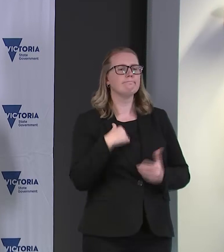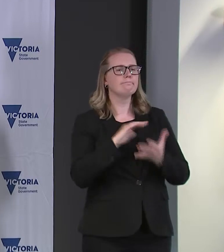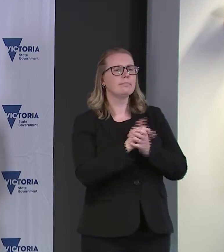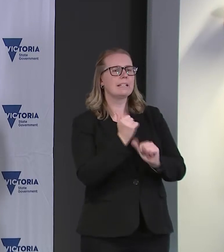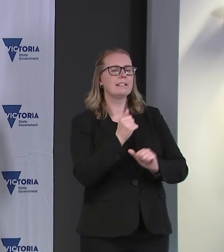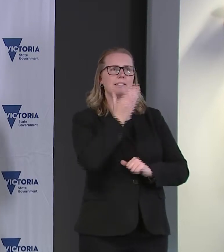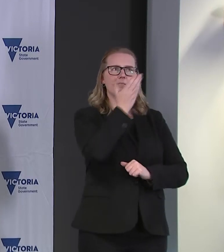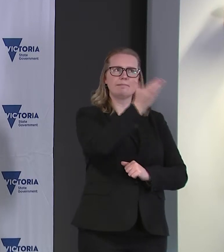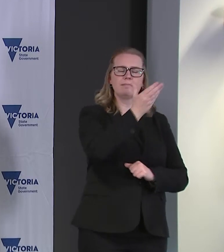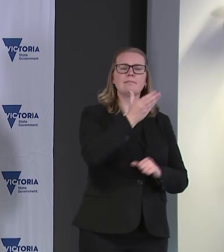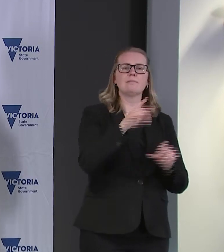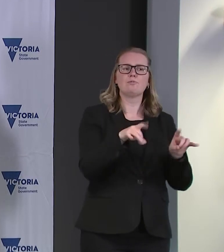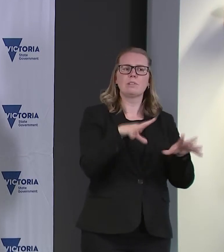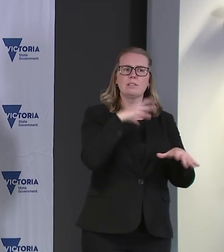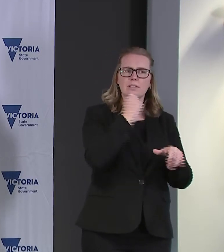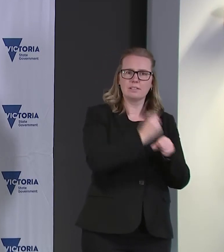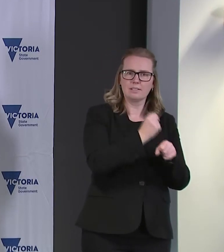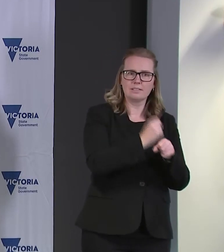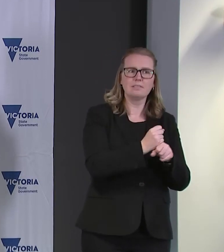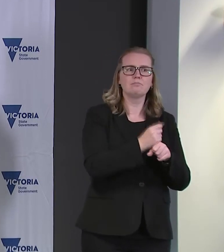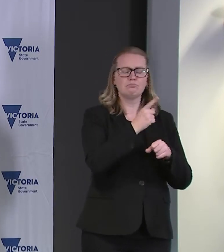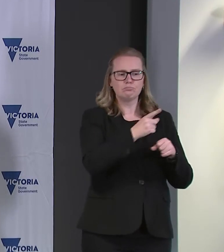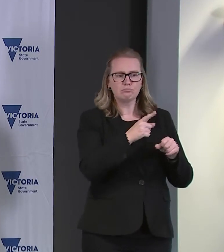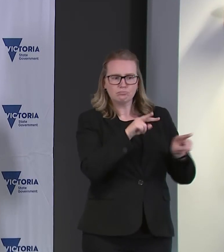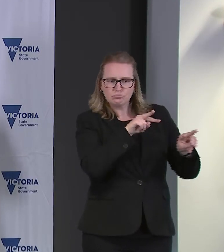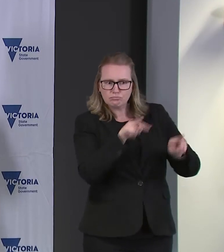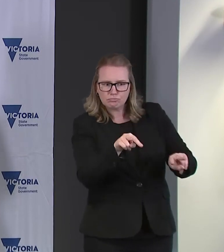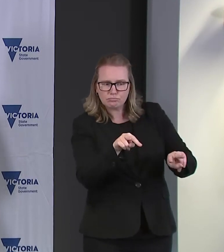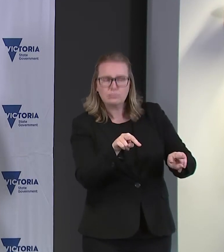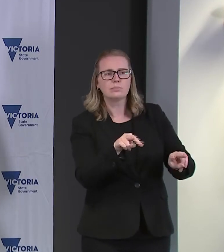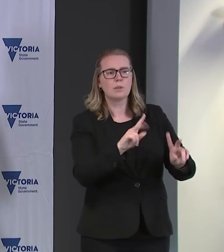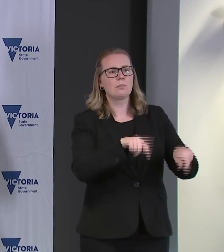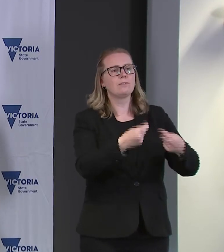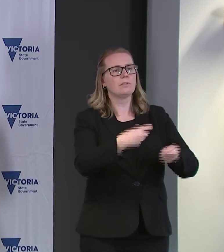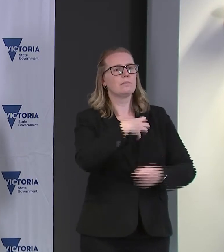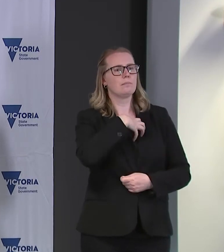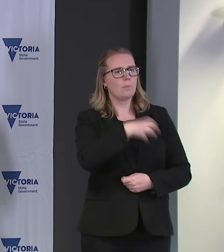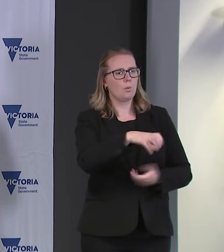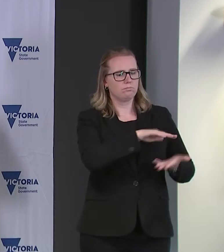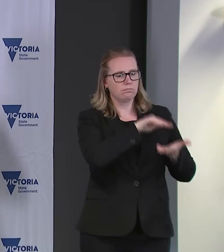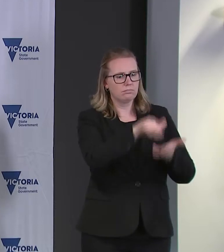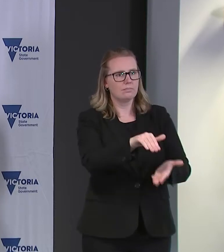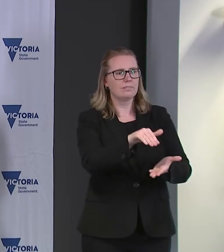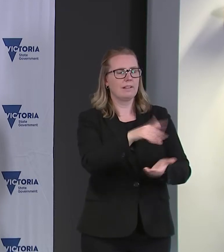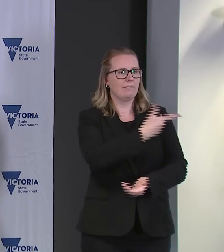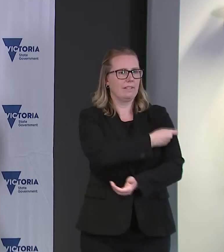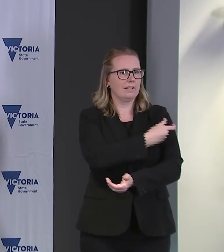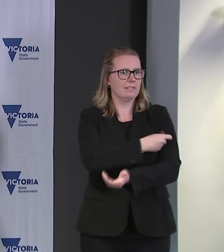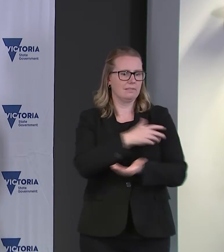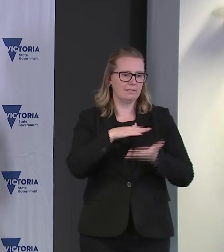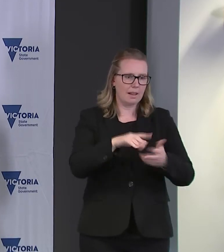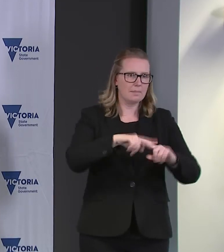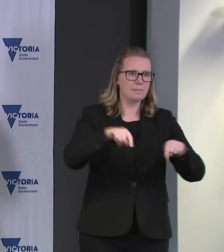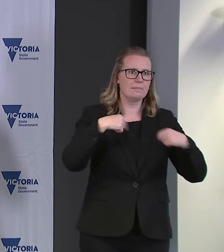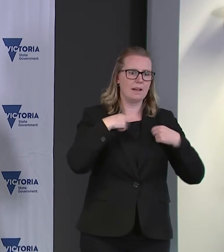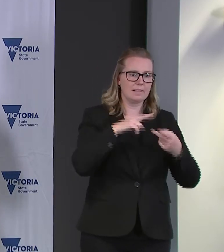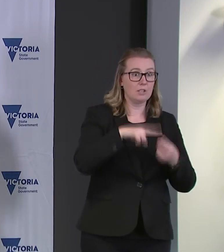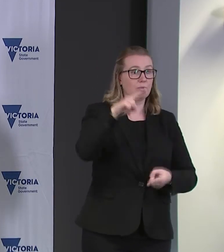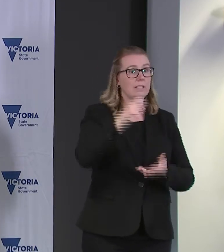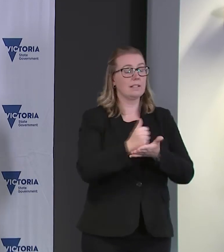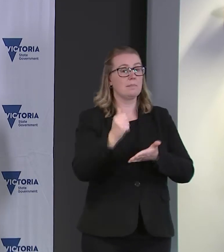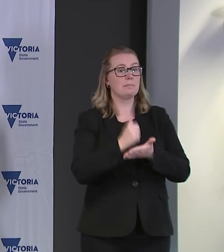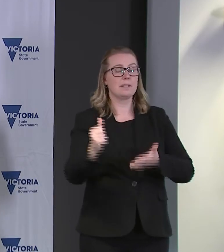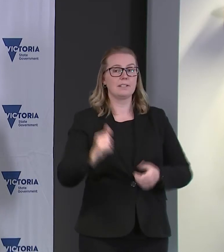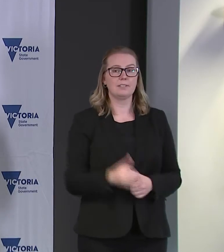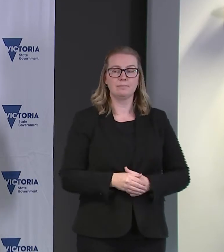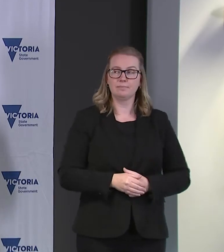at least for the immediate period ahead, have provided more vaccines for us to lift our rate a little bit more.